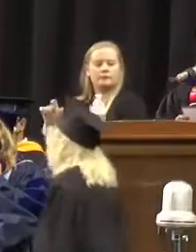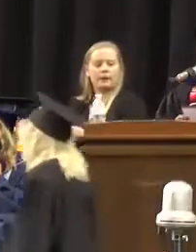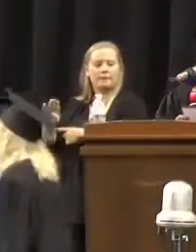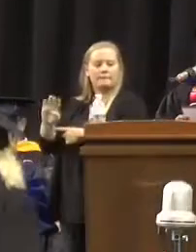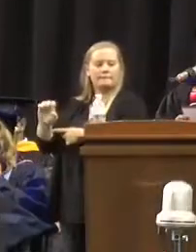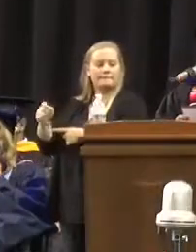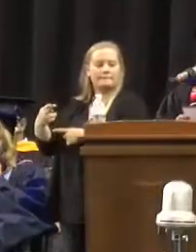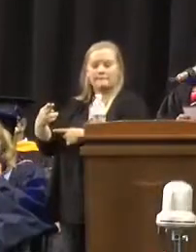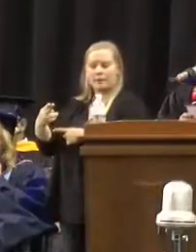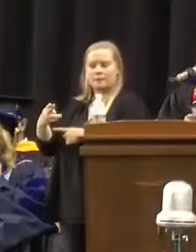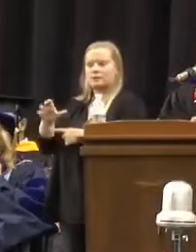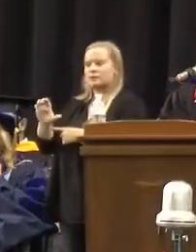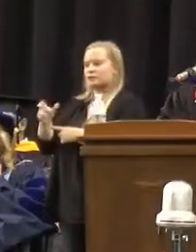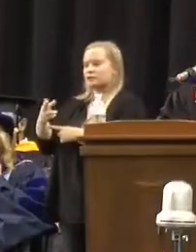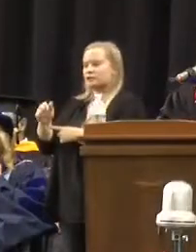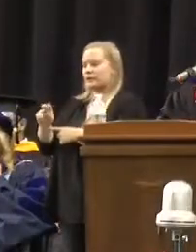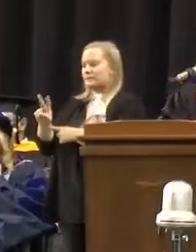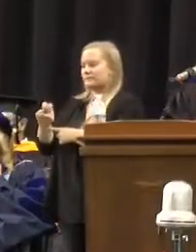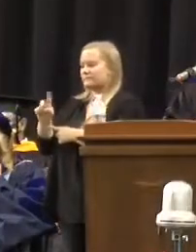Elizabeth Chavez.